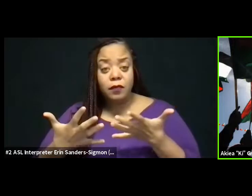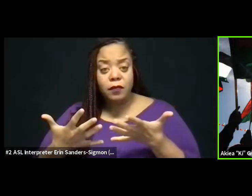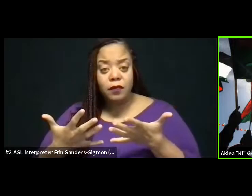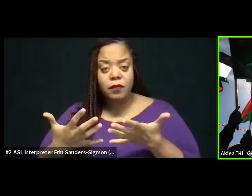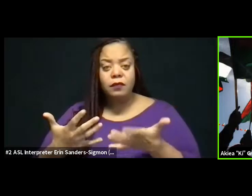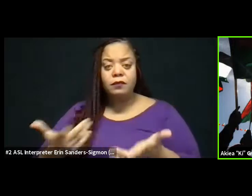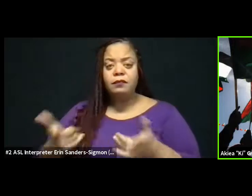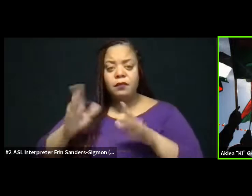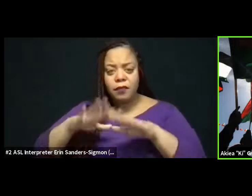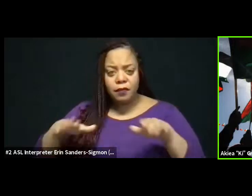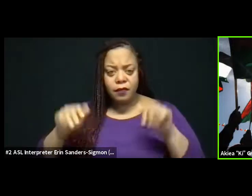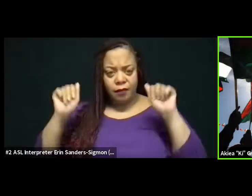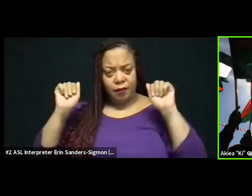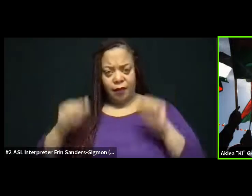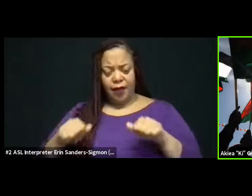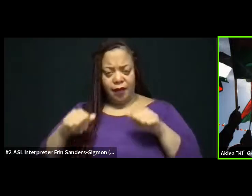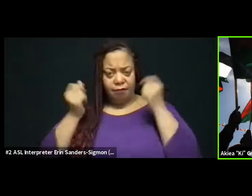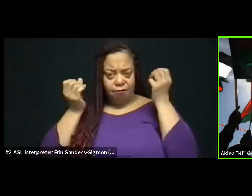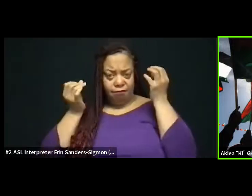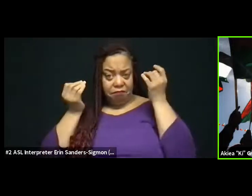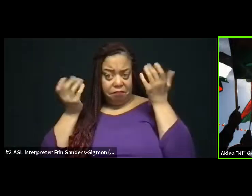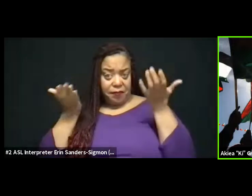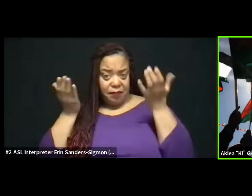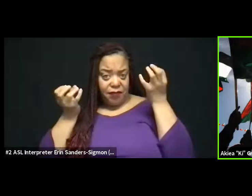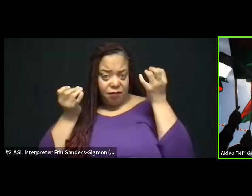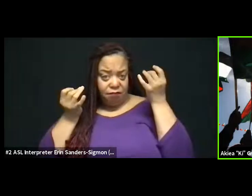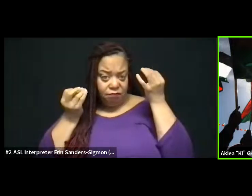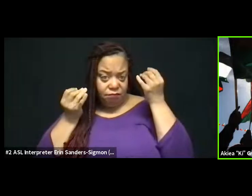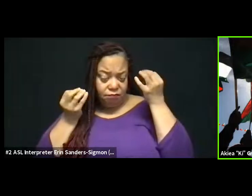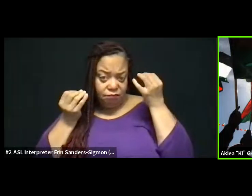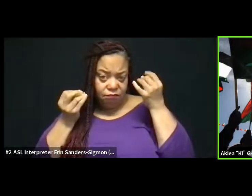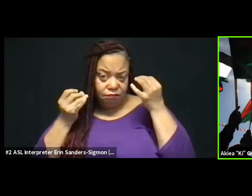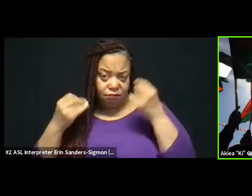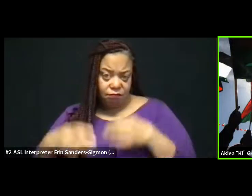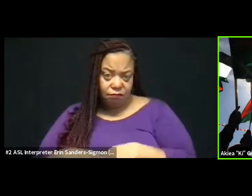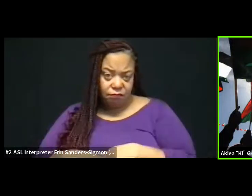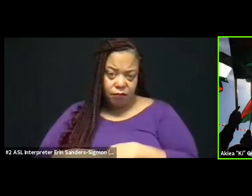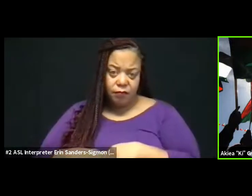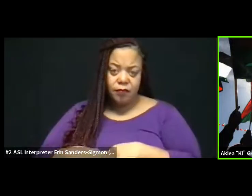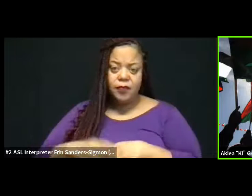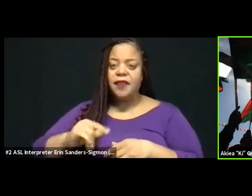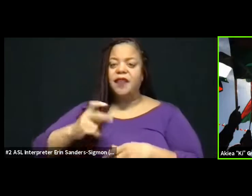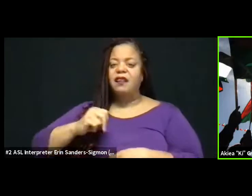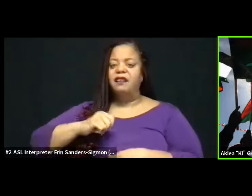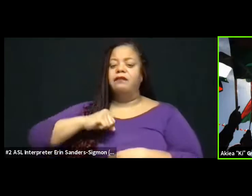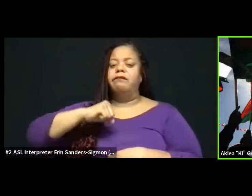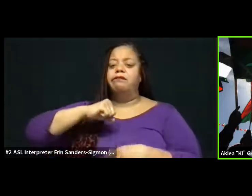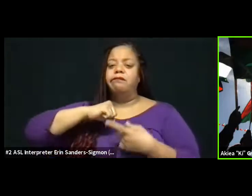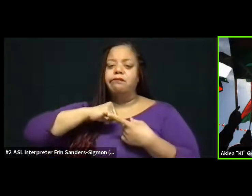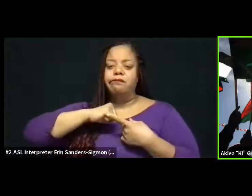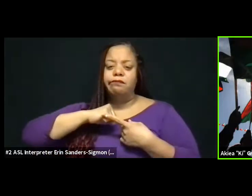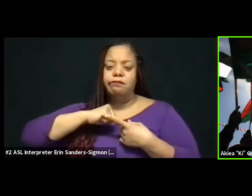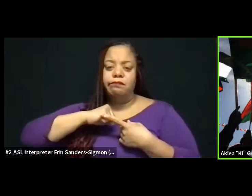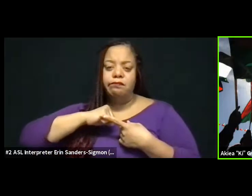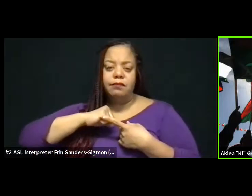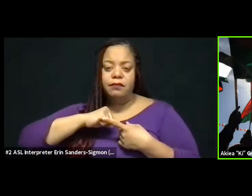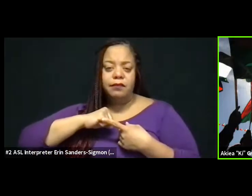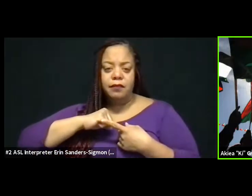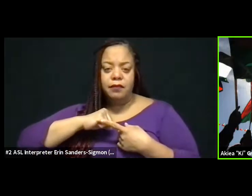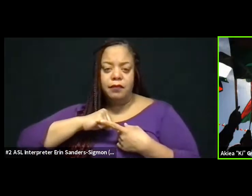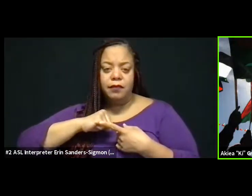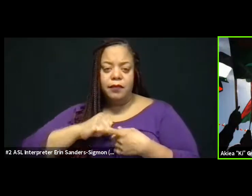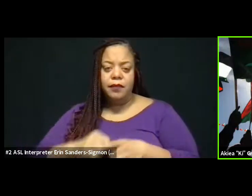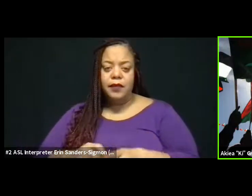way that actually resists kind of buying into the things that we're just imparting upon